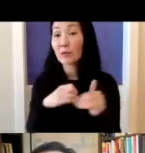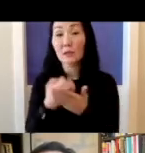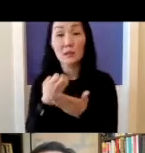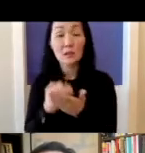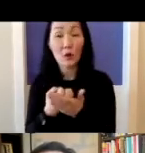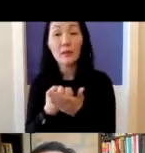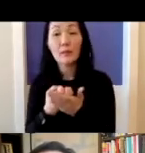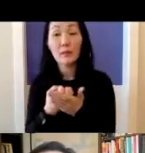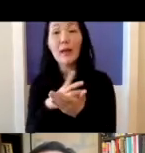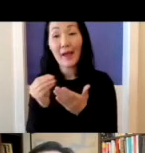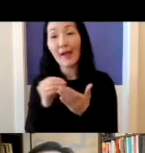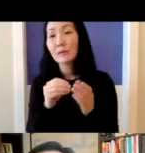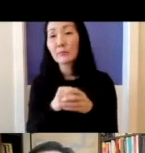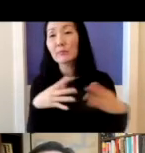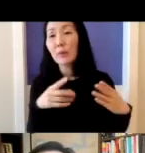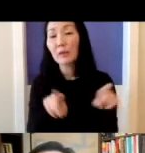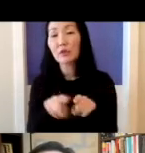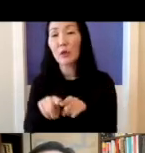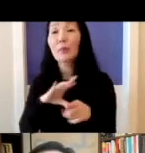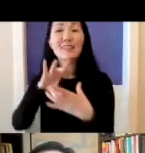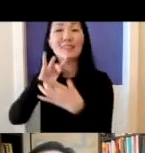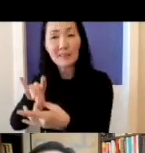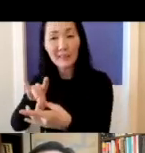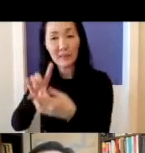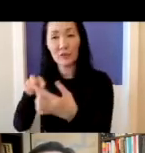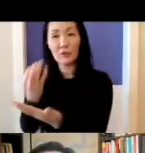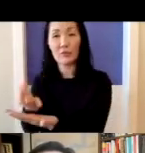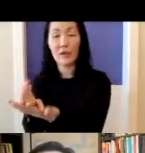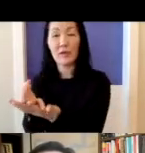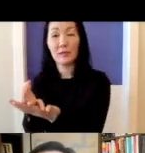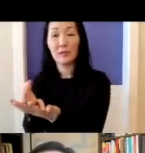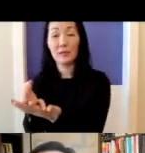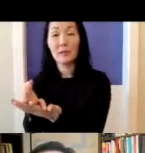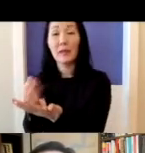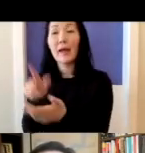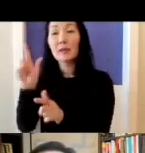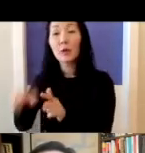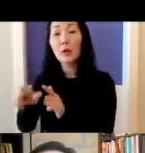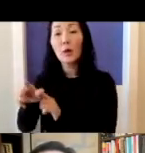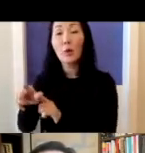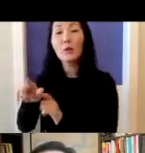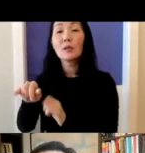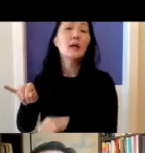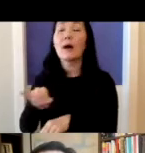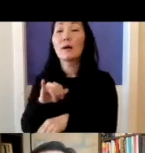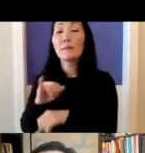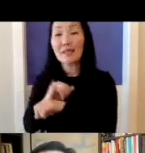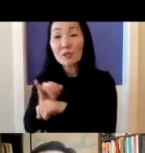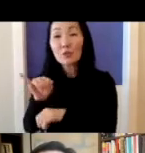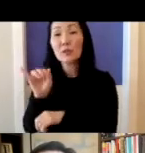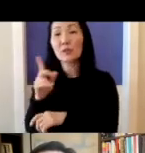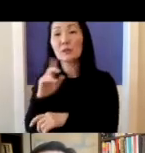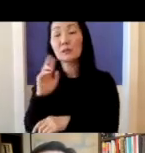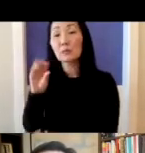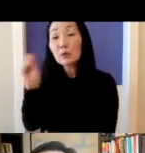population, but then its connection towards finance and the role of low interest rates and national policy that